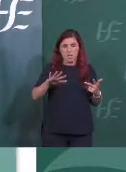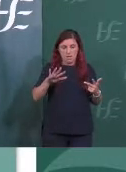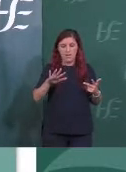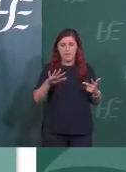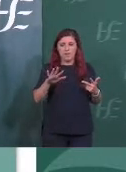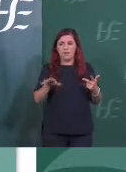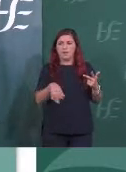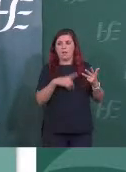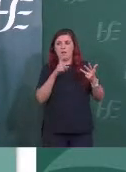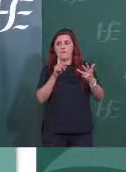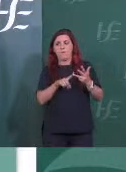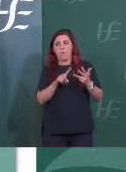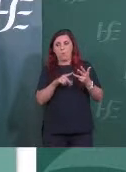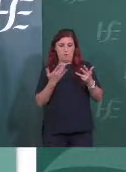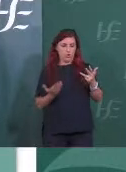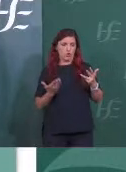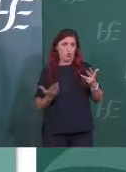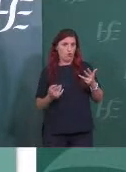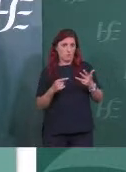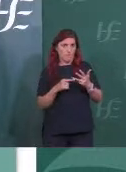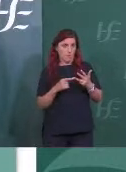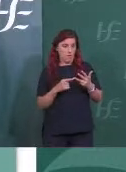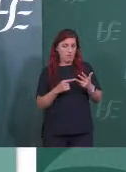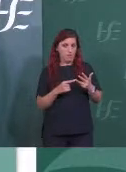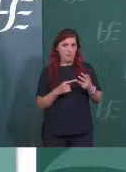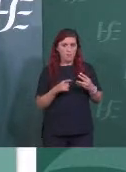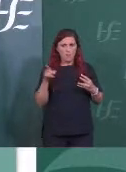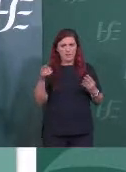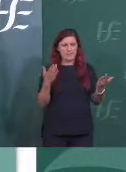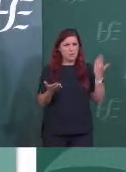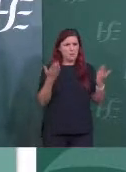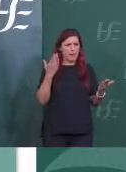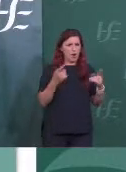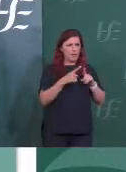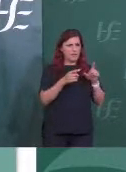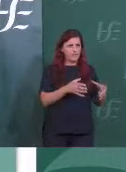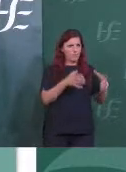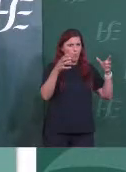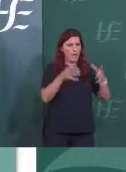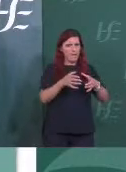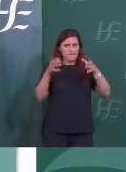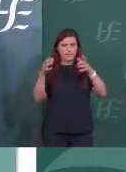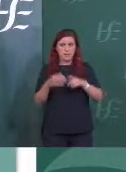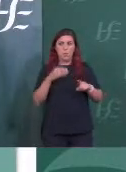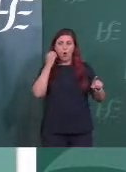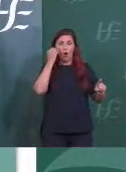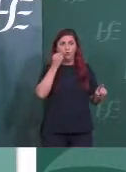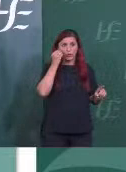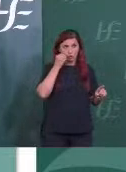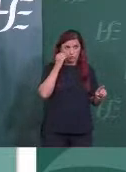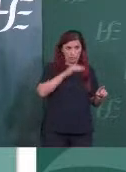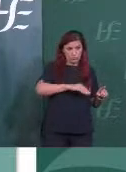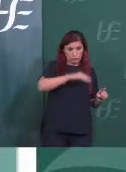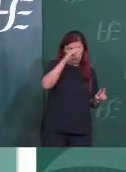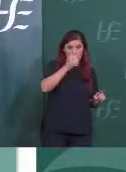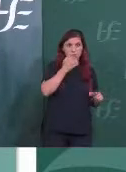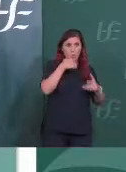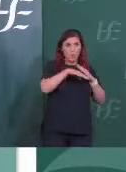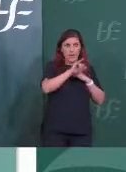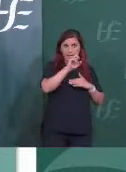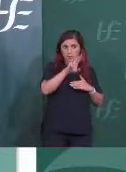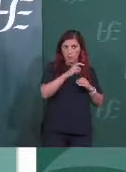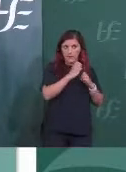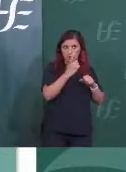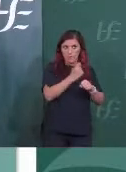really at the beginning of this year, and then there's a current snapshot. This, and the orange bar shows the total number of cases in ITU in each